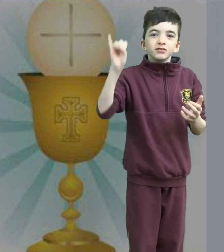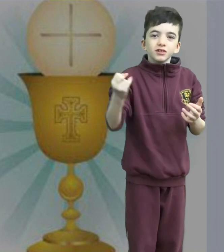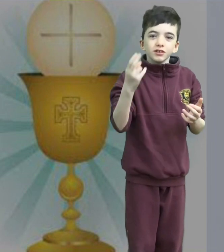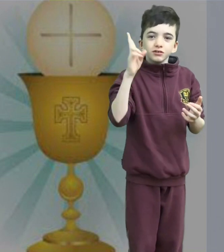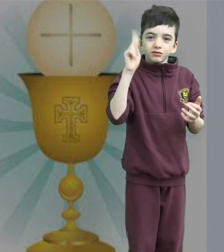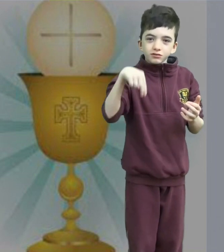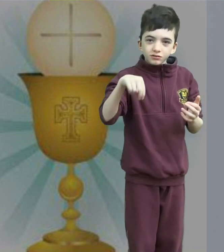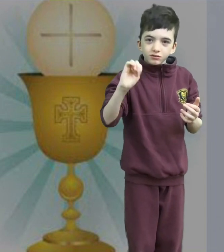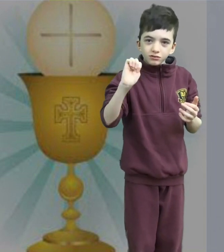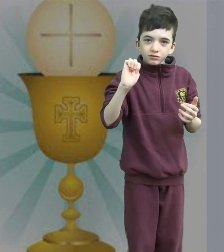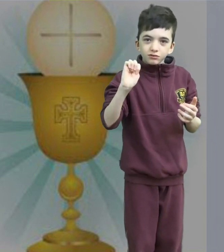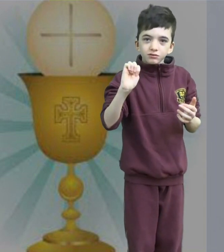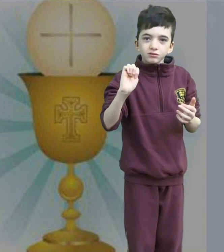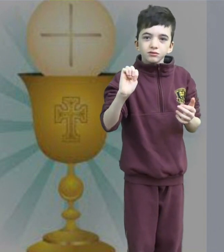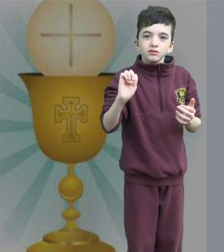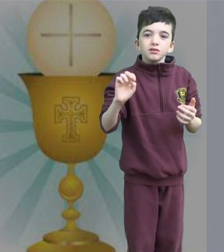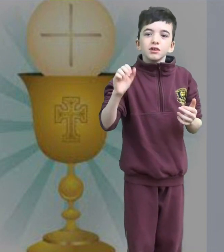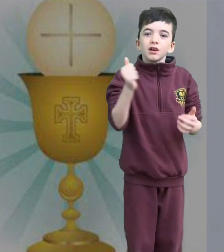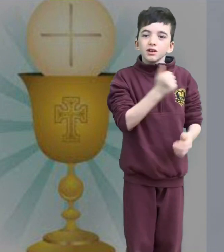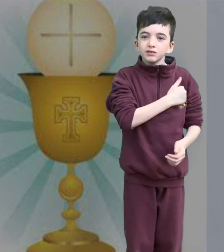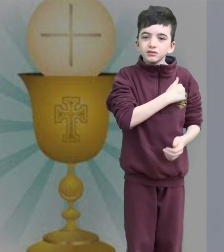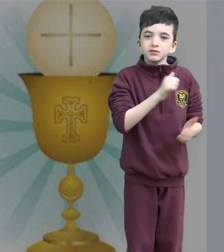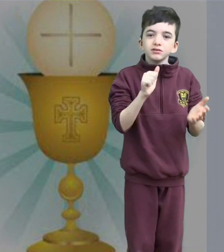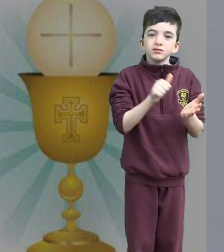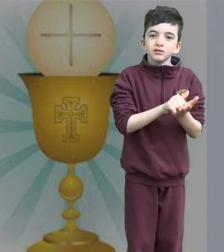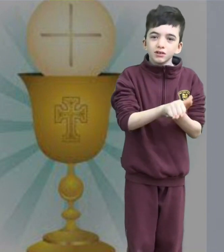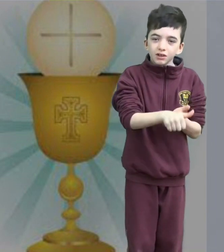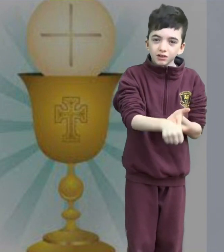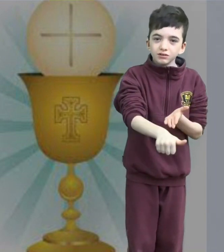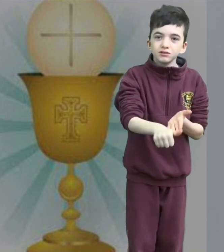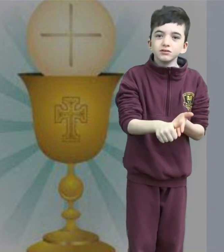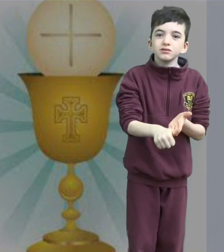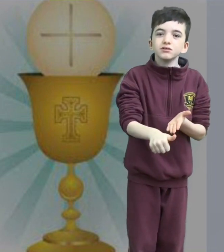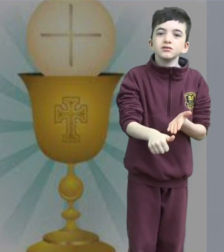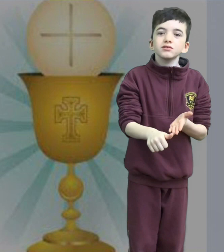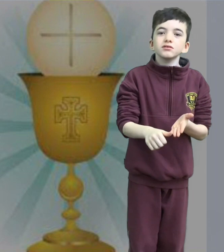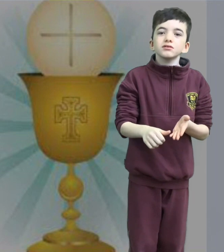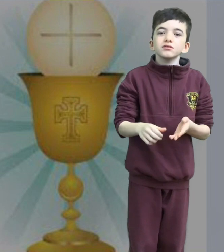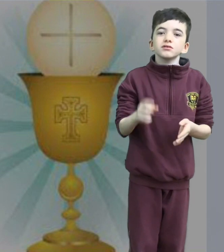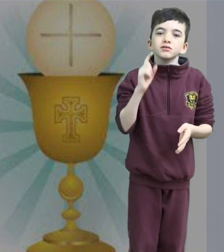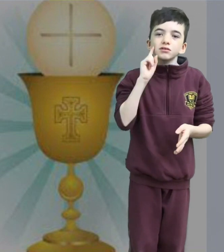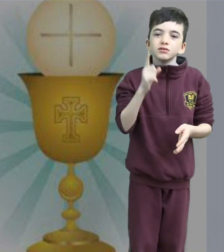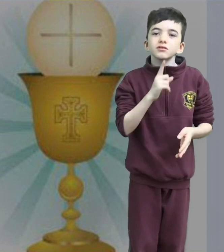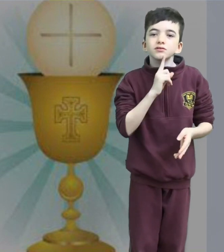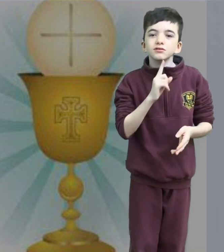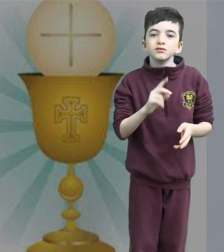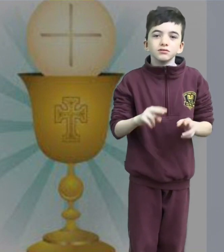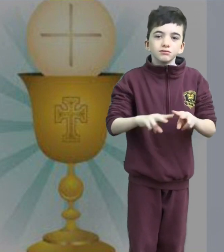June at 11am at Deaf Village Ireland